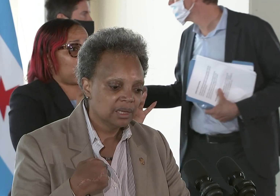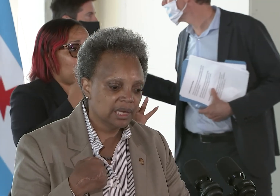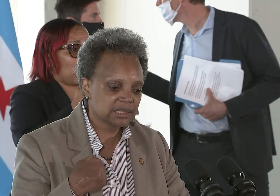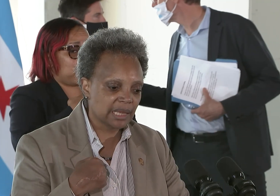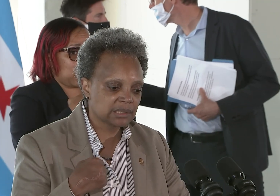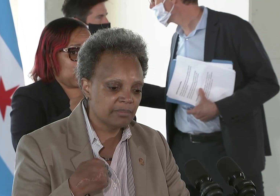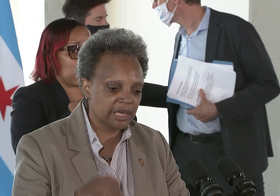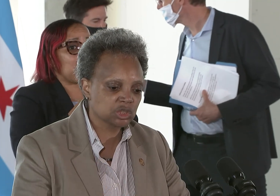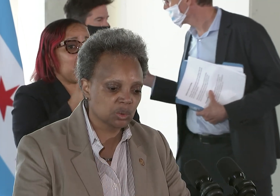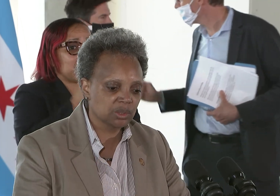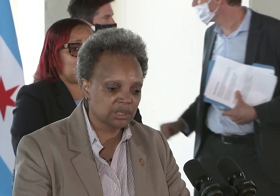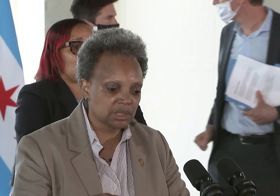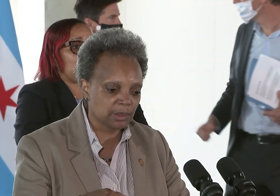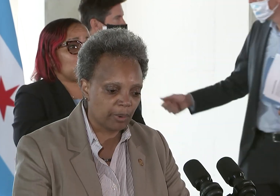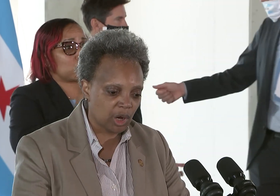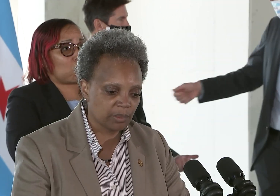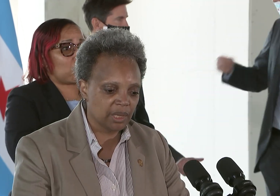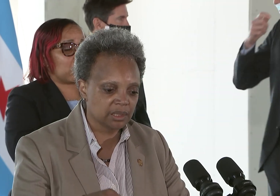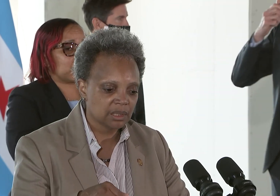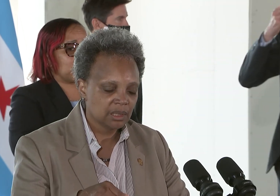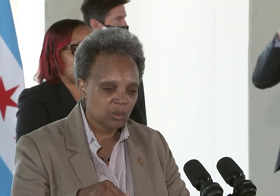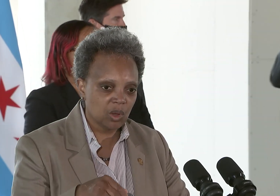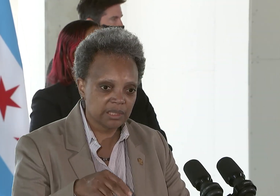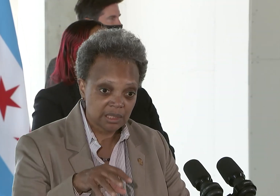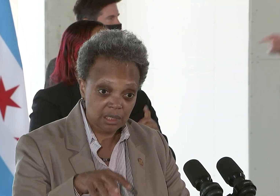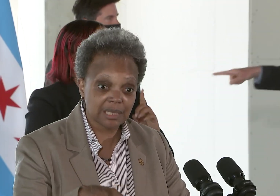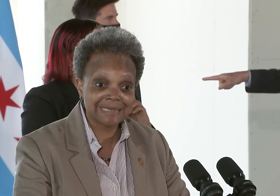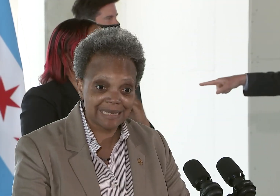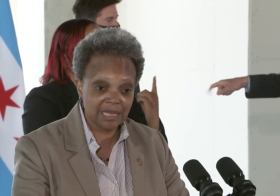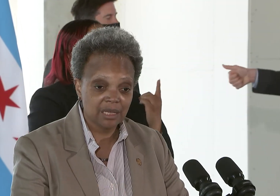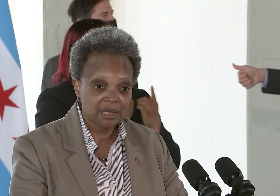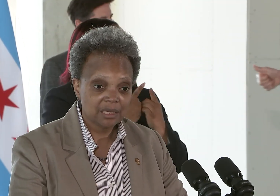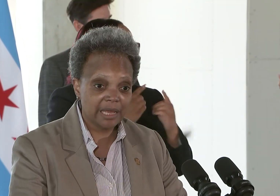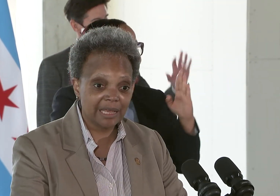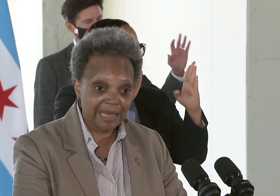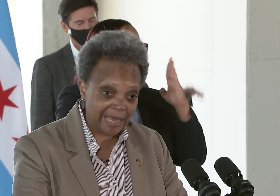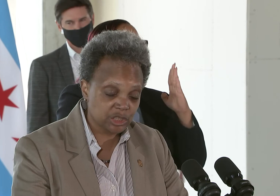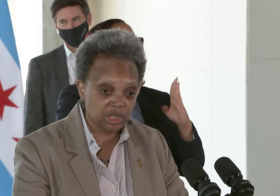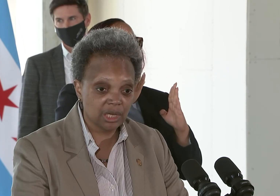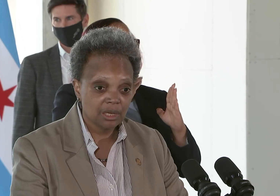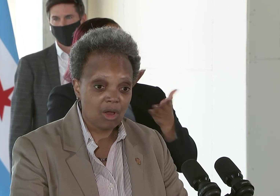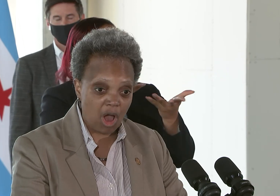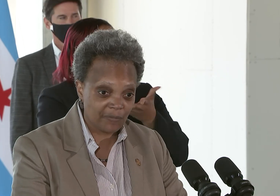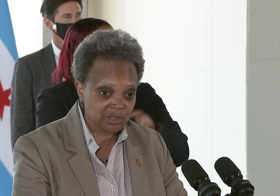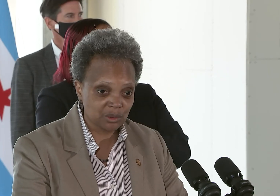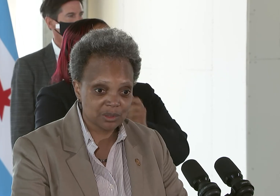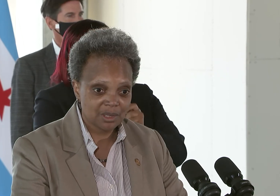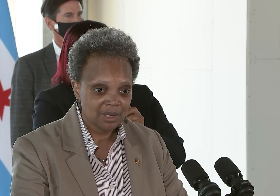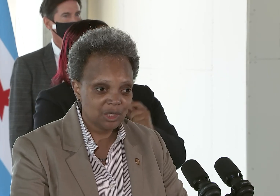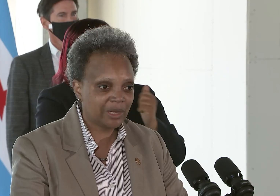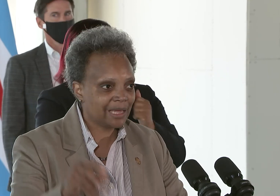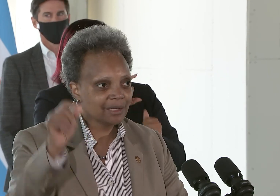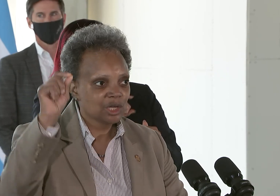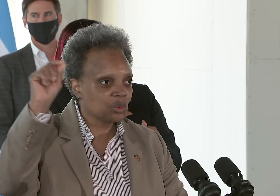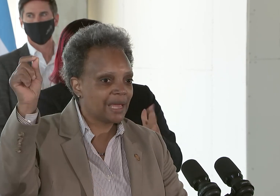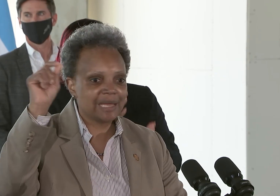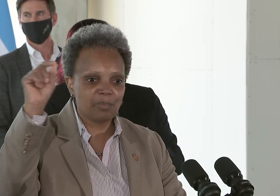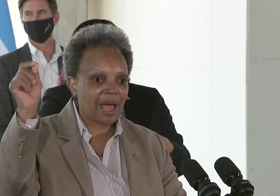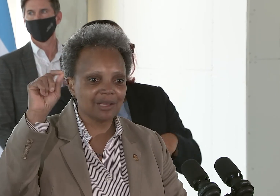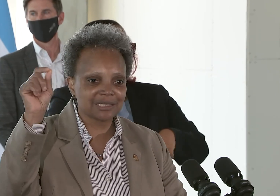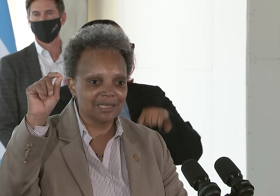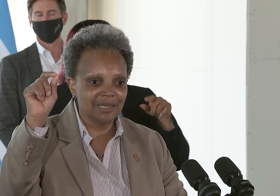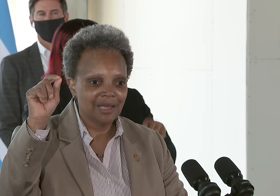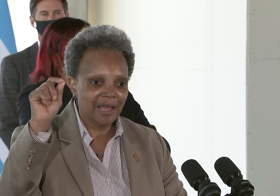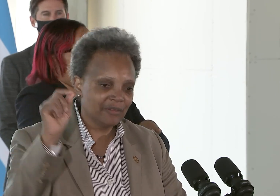me is that to make sure that the department was listening and engaging officers. You can't create